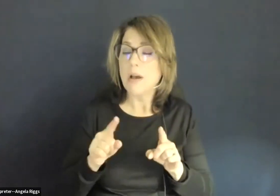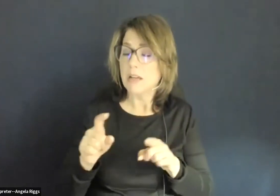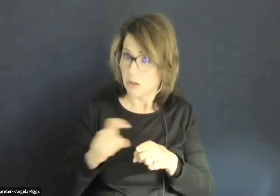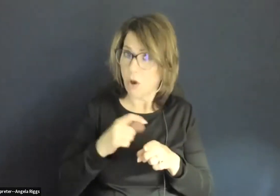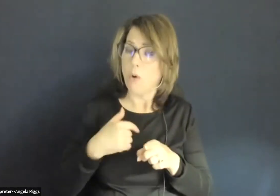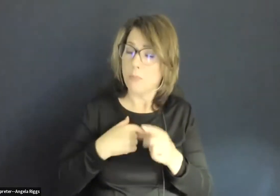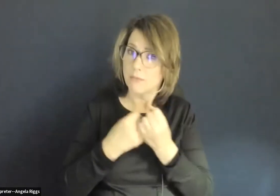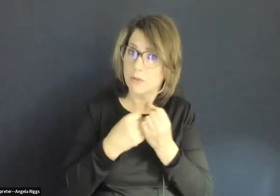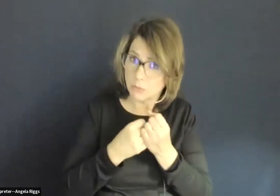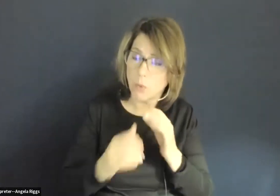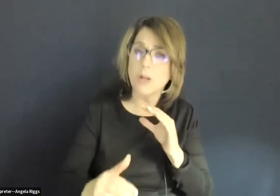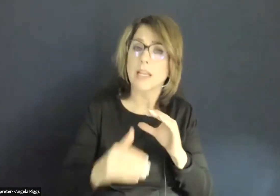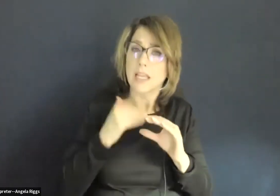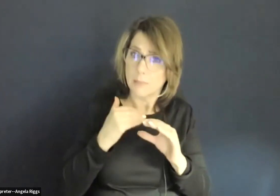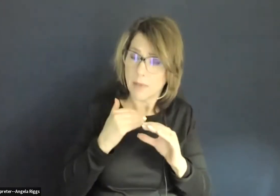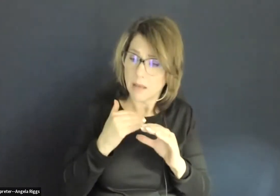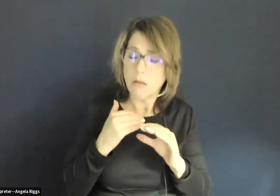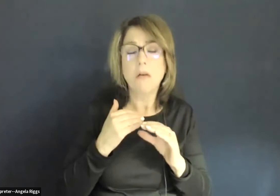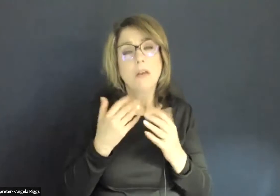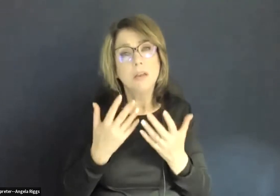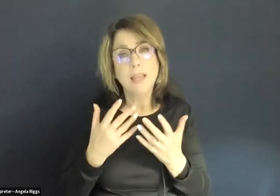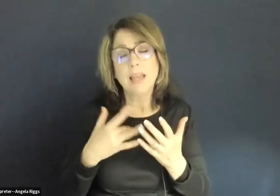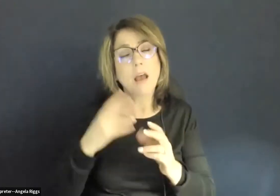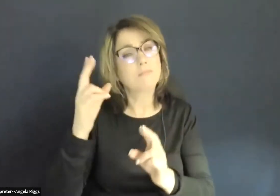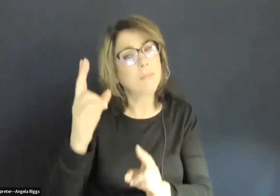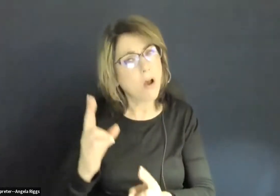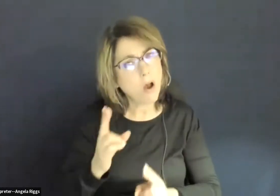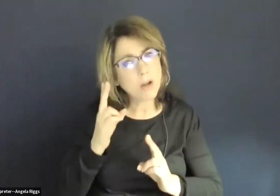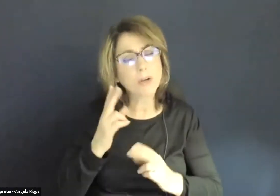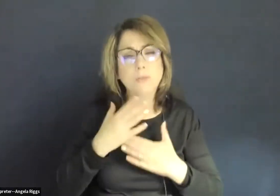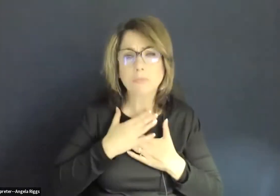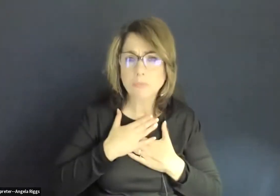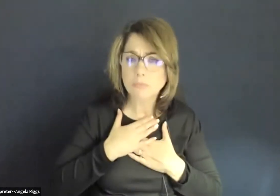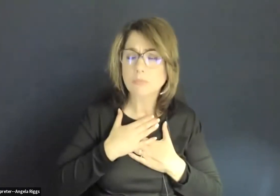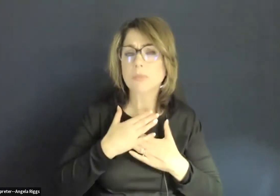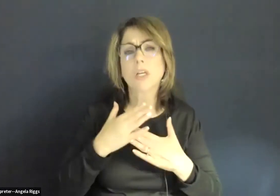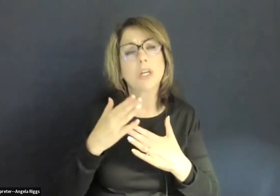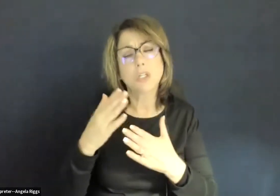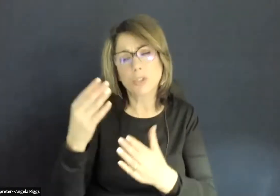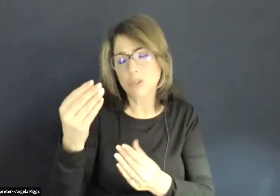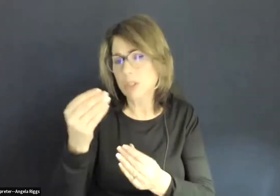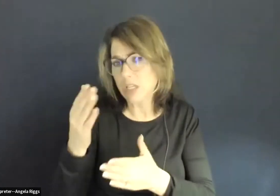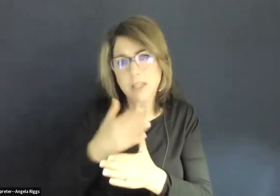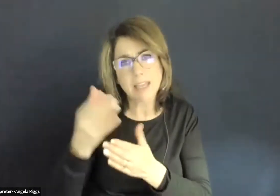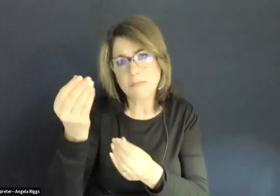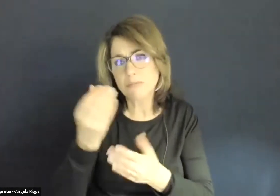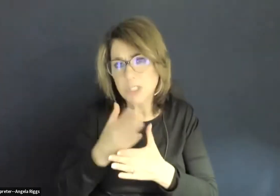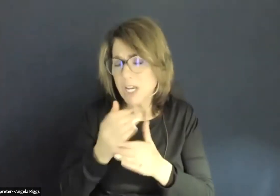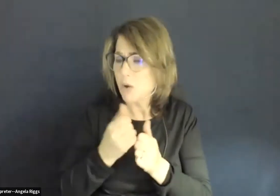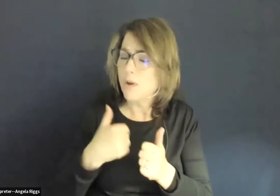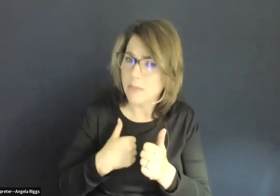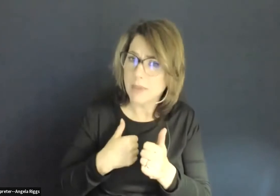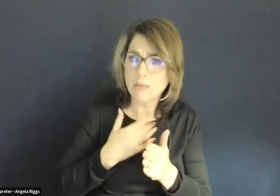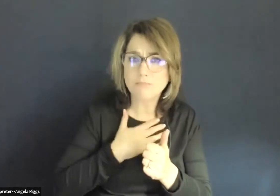support, email me for support, and I feel honored to be shared with. But also, this